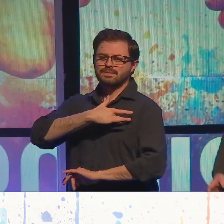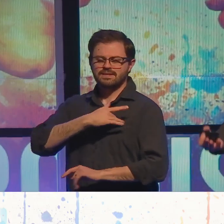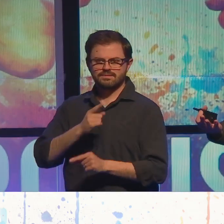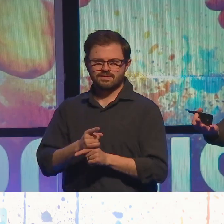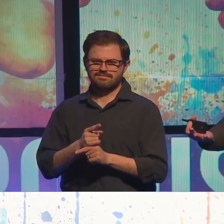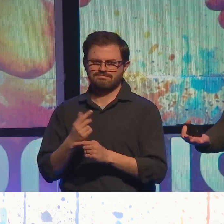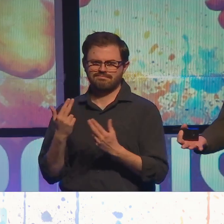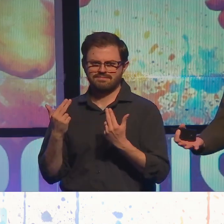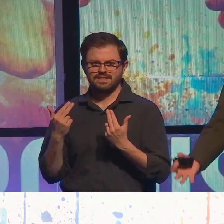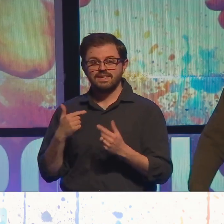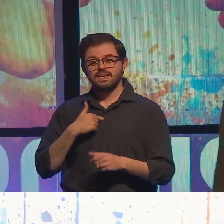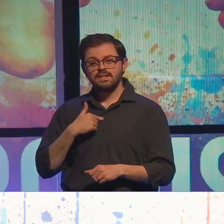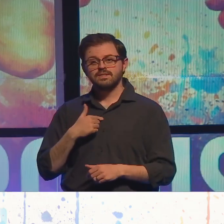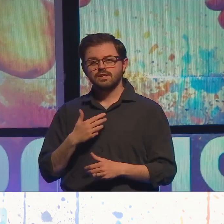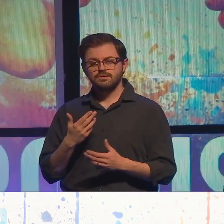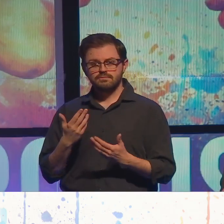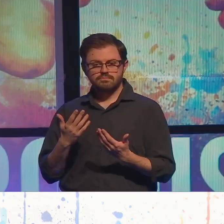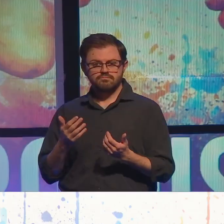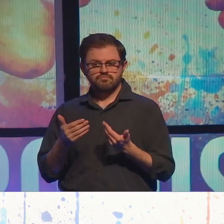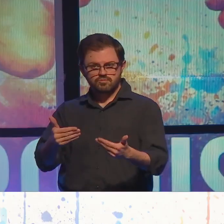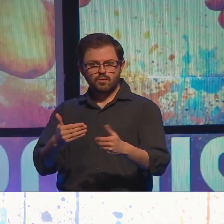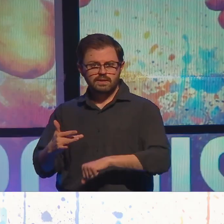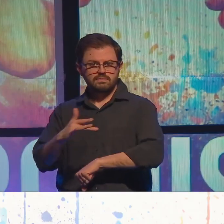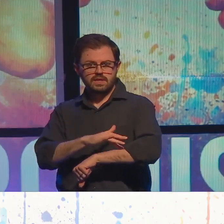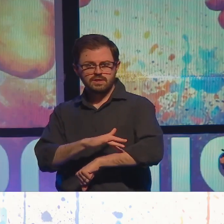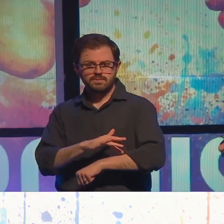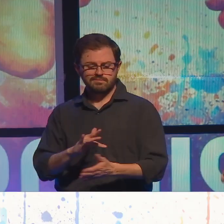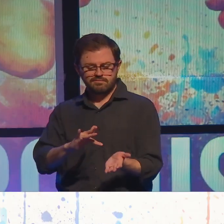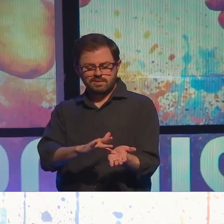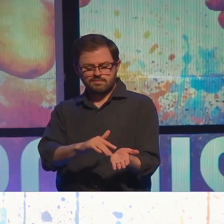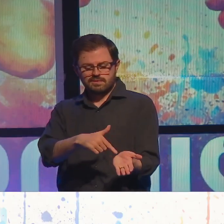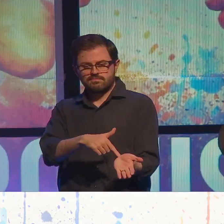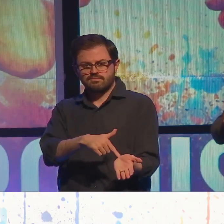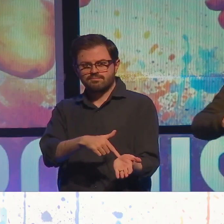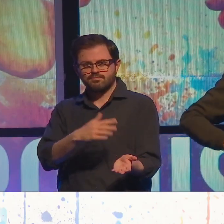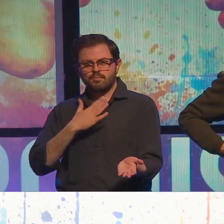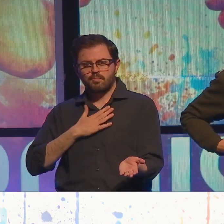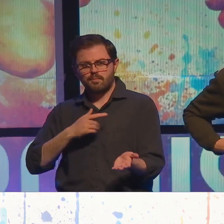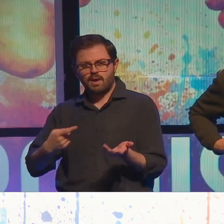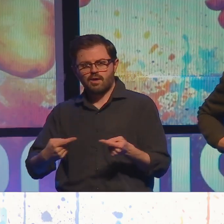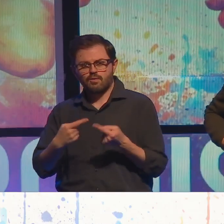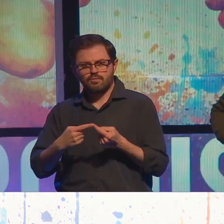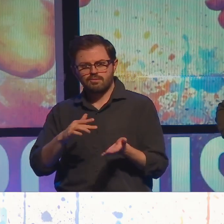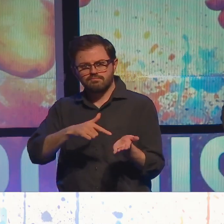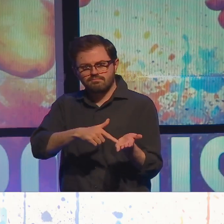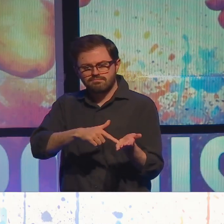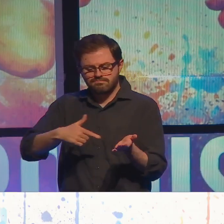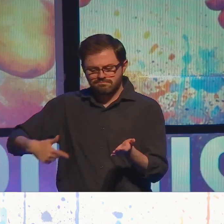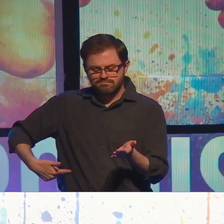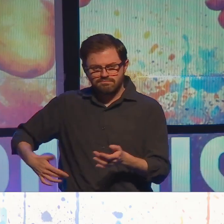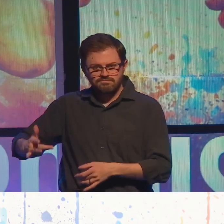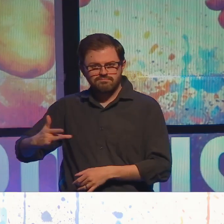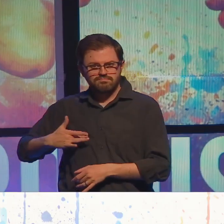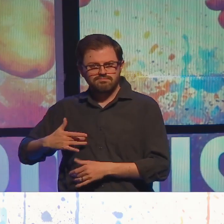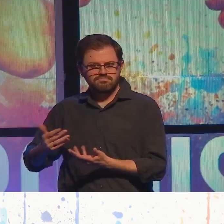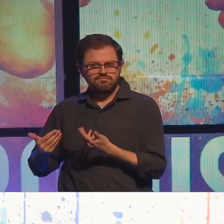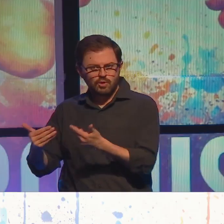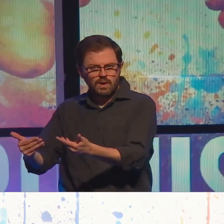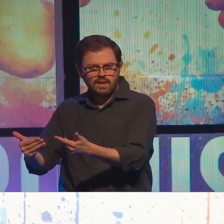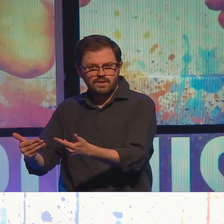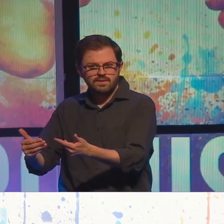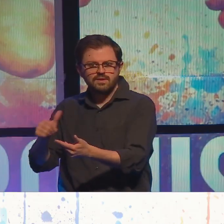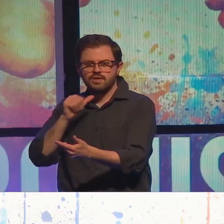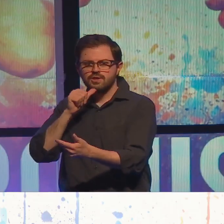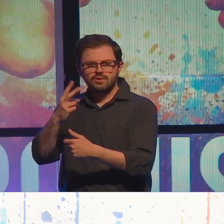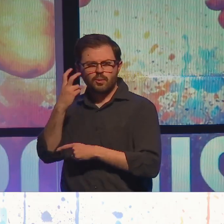He's like, put your fingers here and see my hands. Right here. Reach out your hand, put it on my side. Don't doubt, but